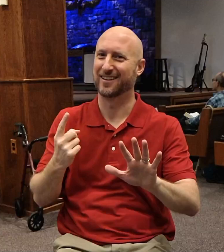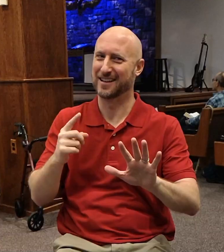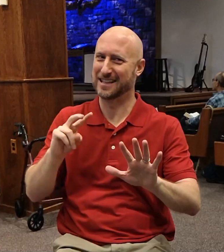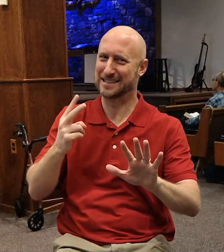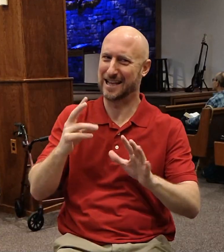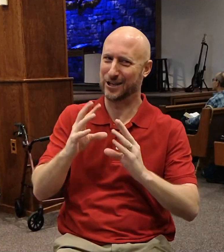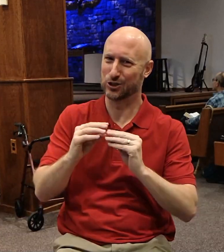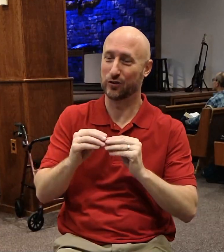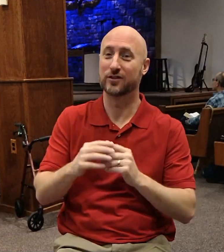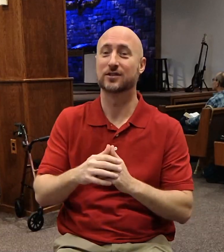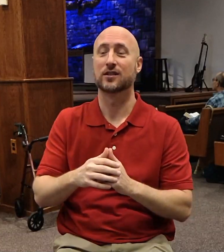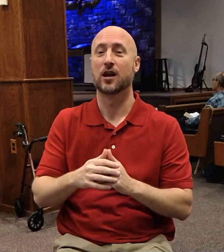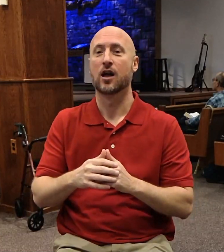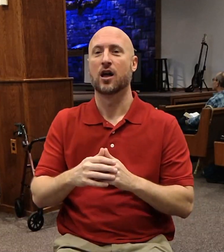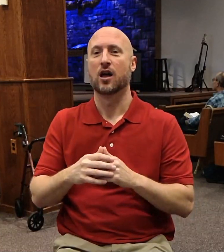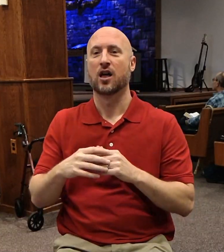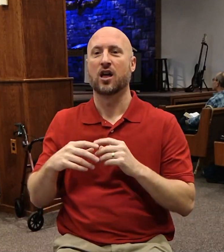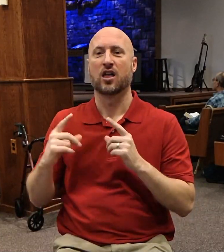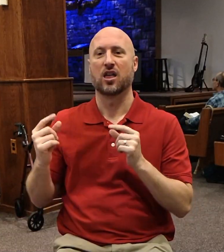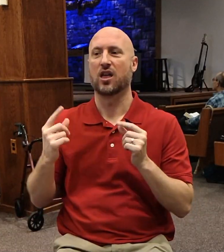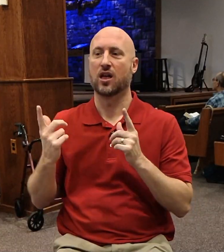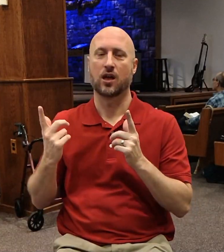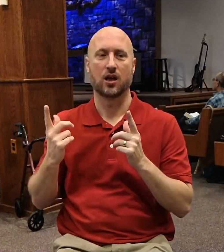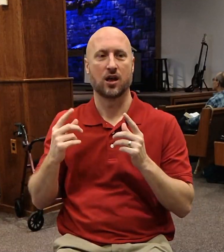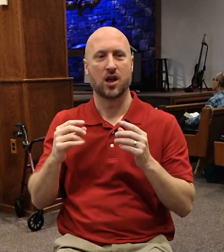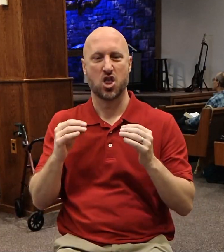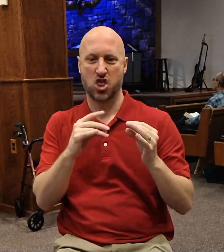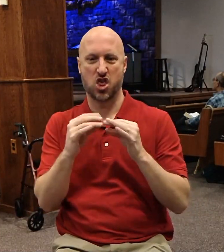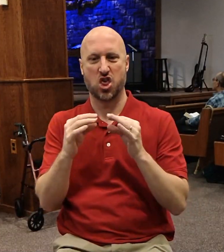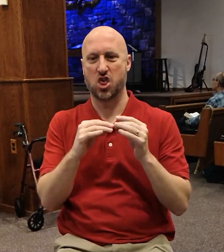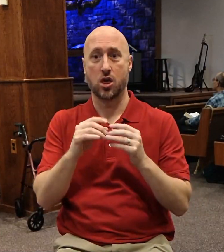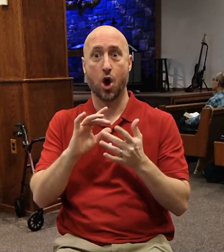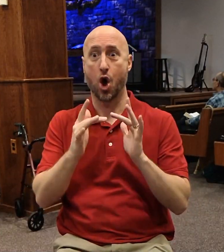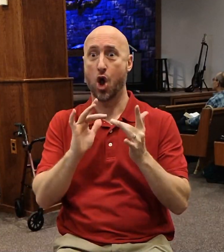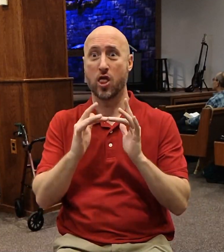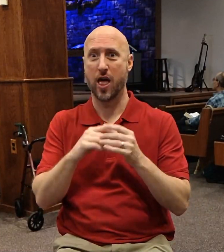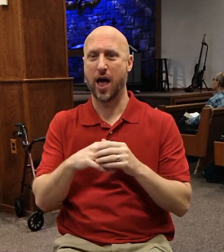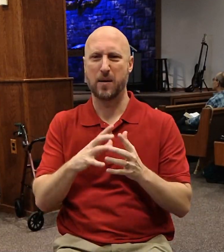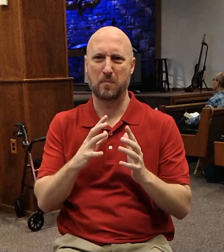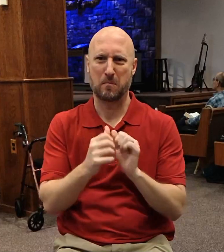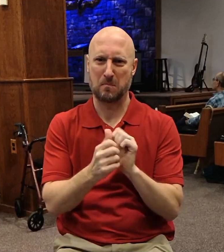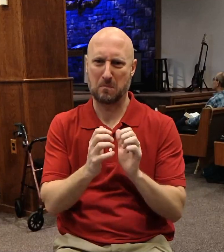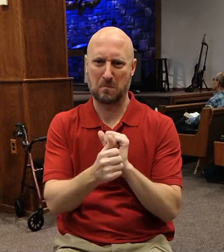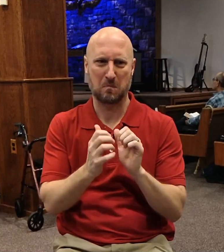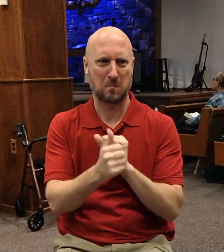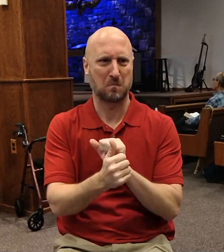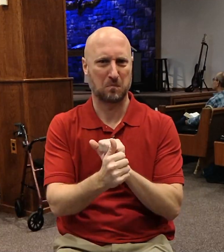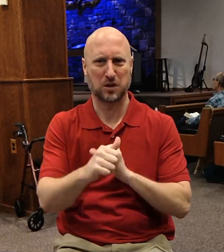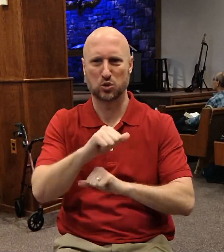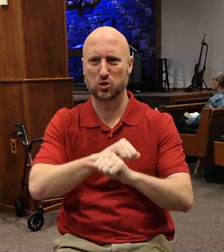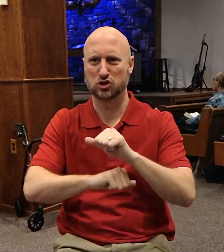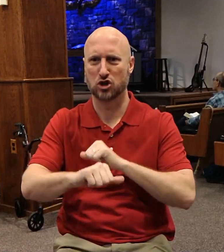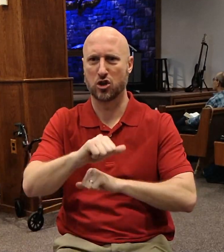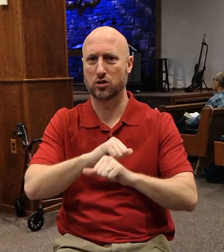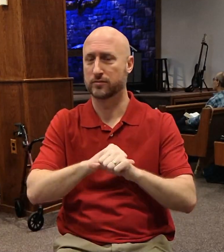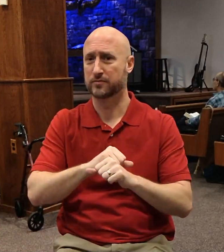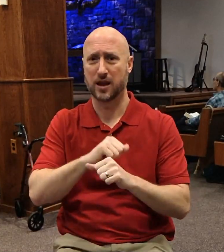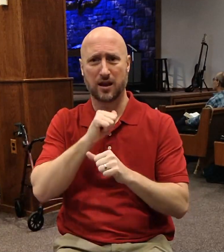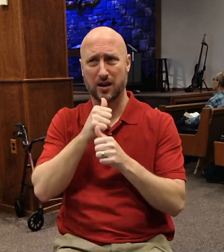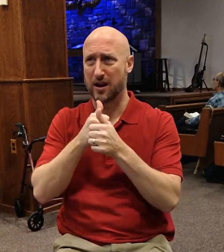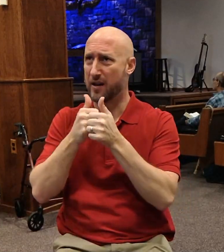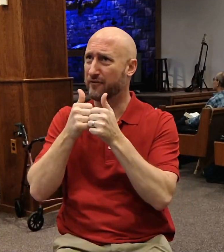were saying things to one another online that were so mean and so ungodly